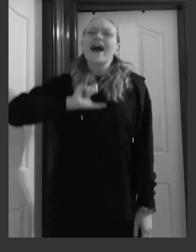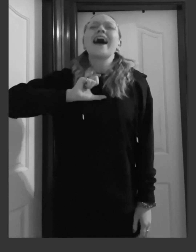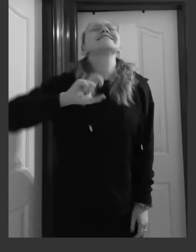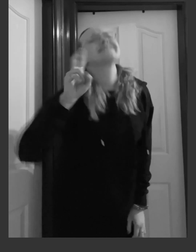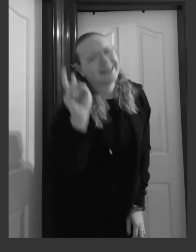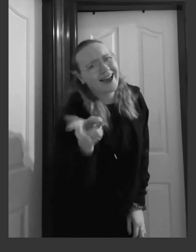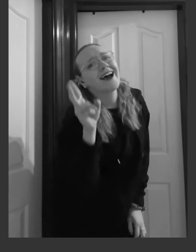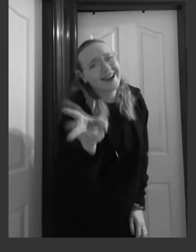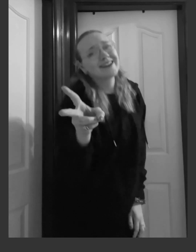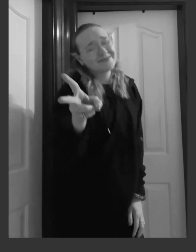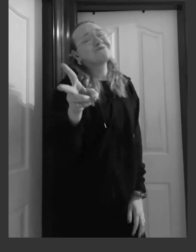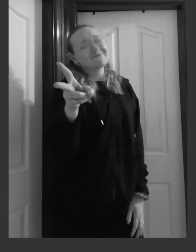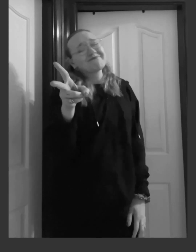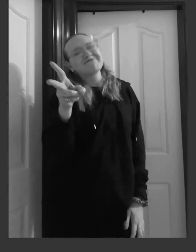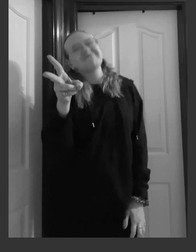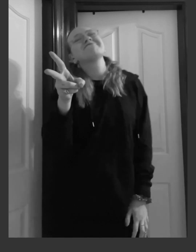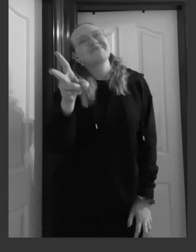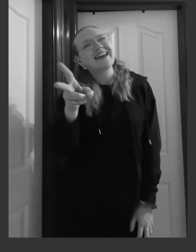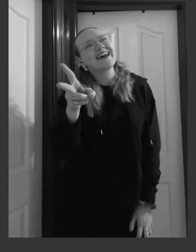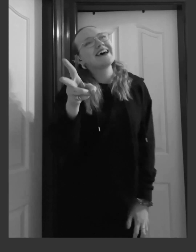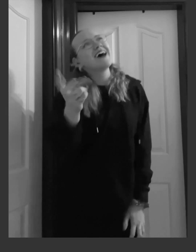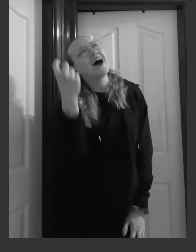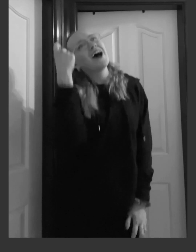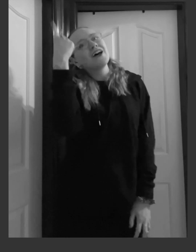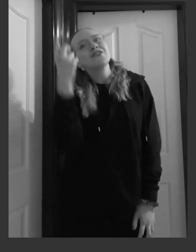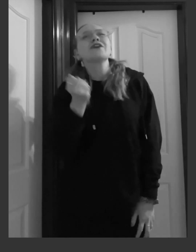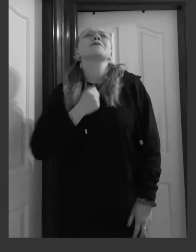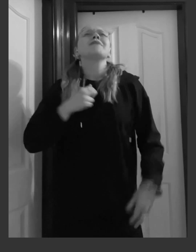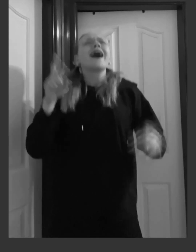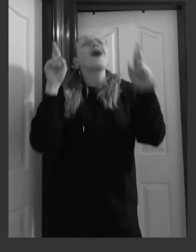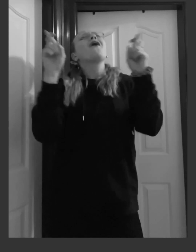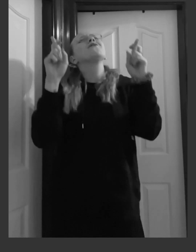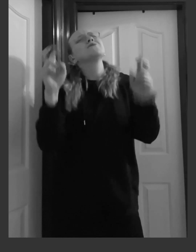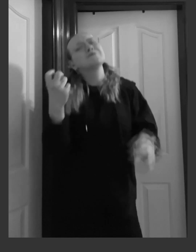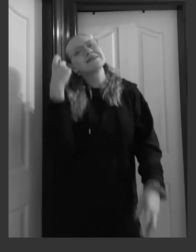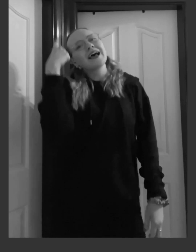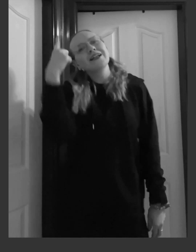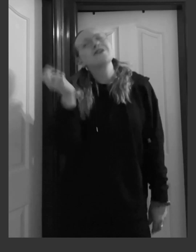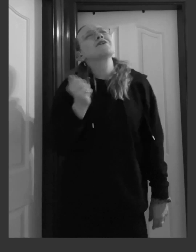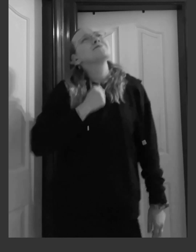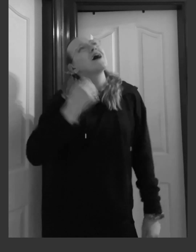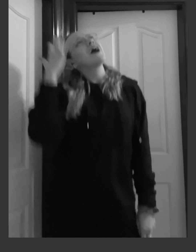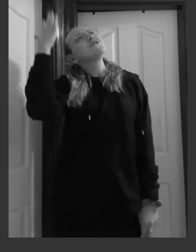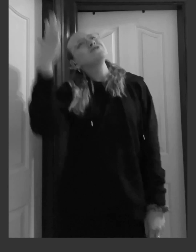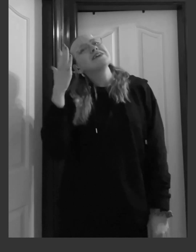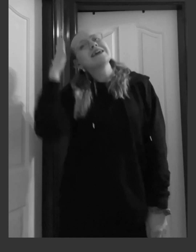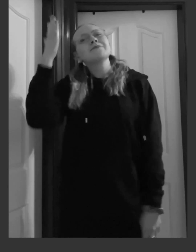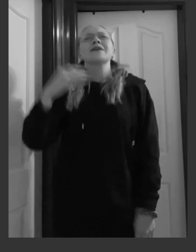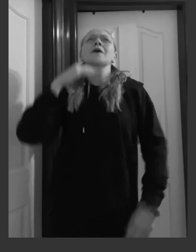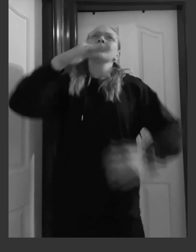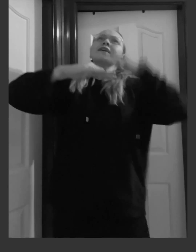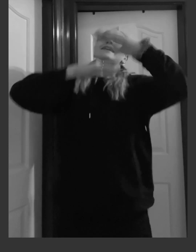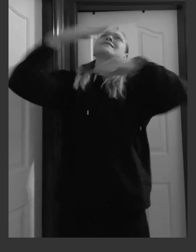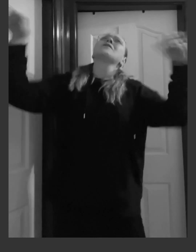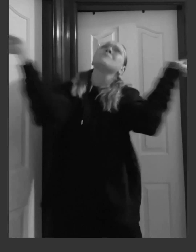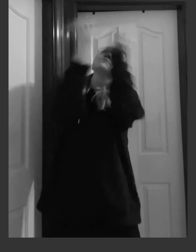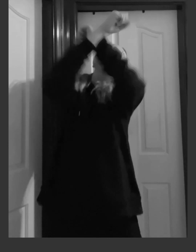again Look at my hopes, look at my dreams Building bridges